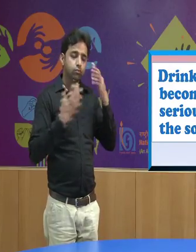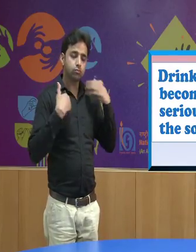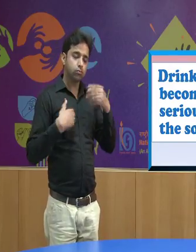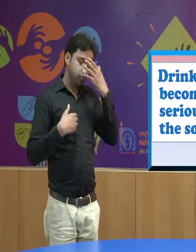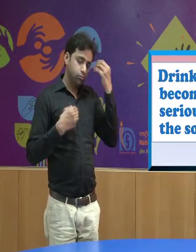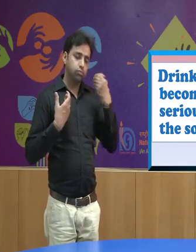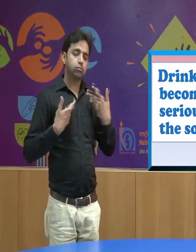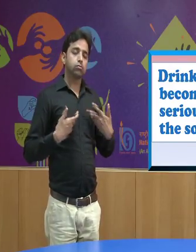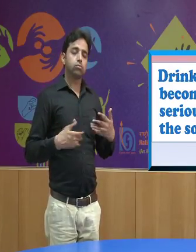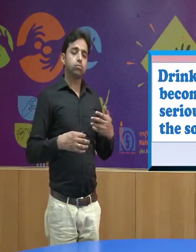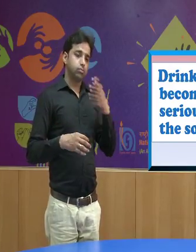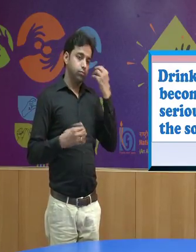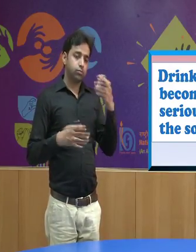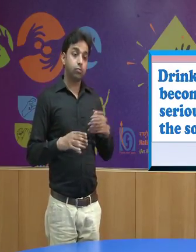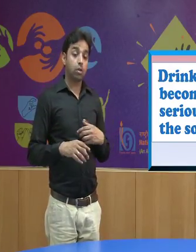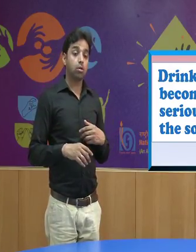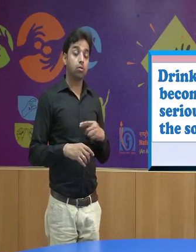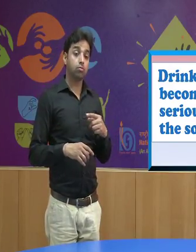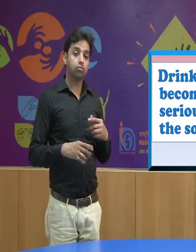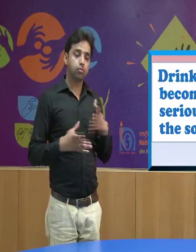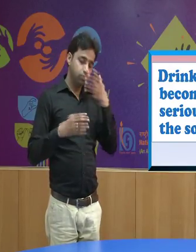So, people start doing this,